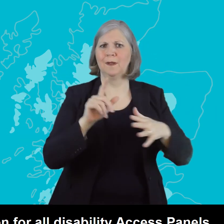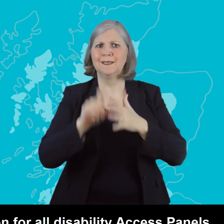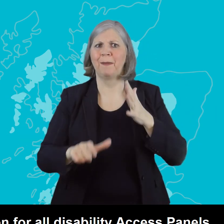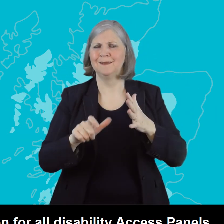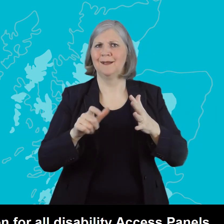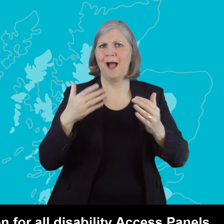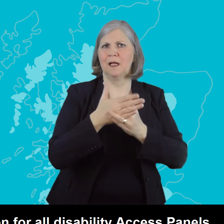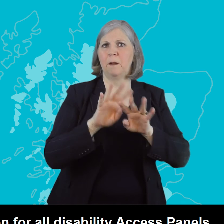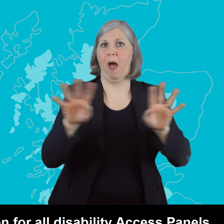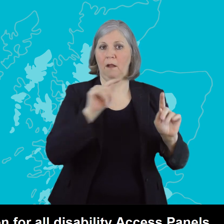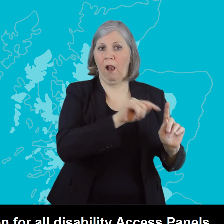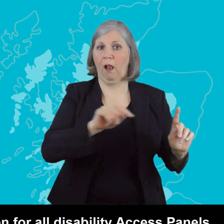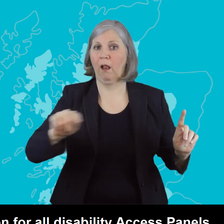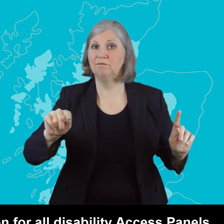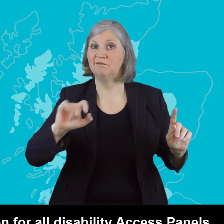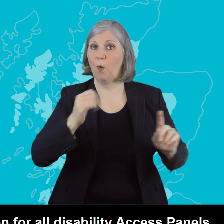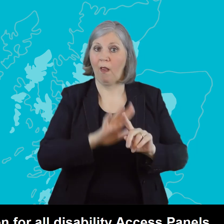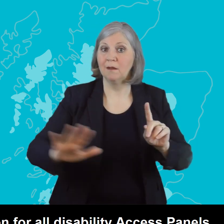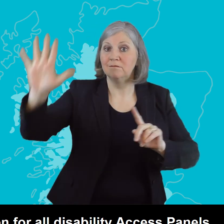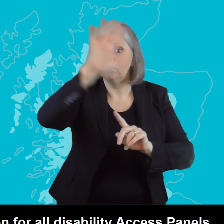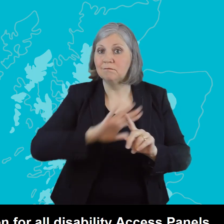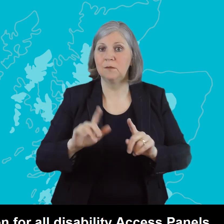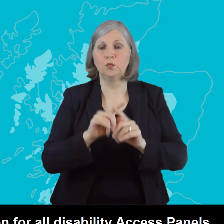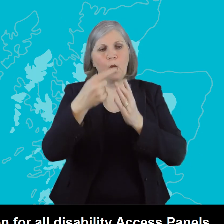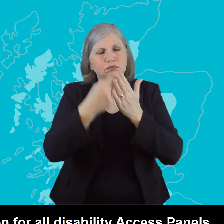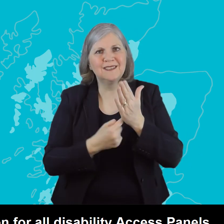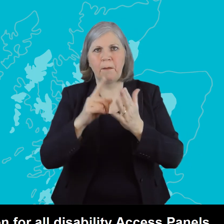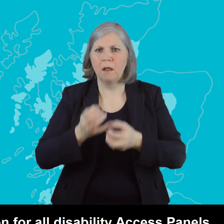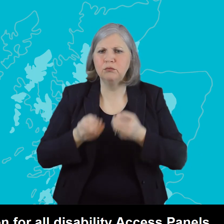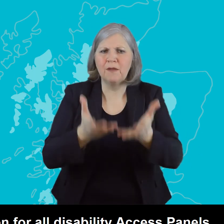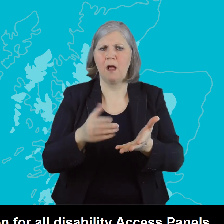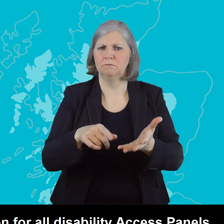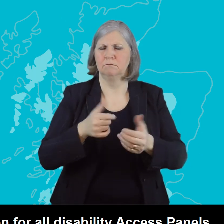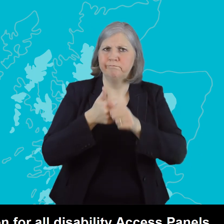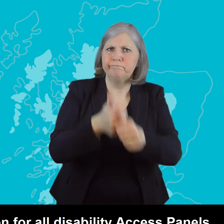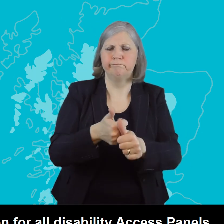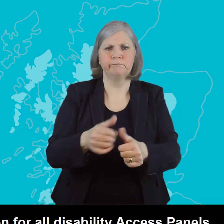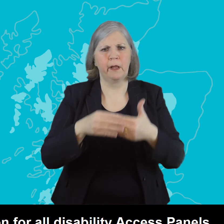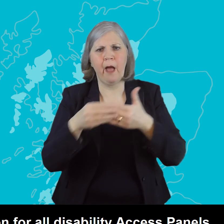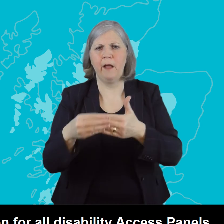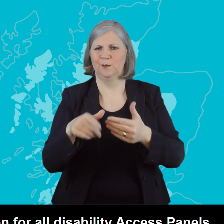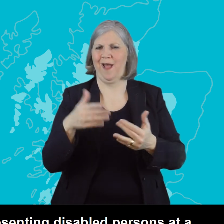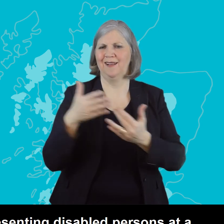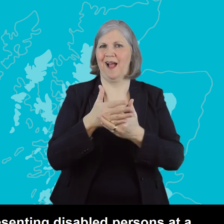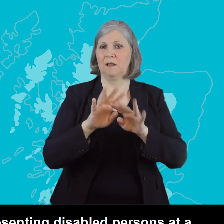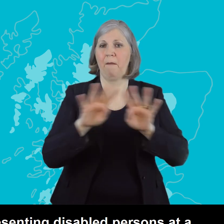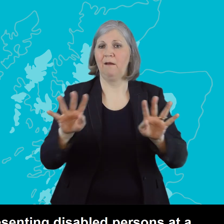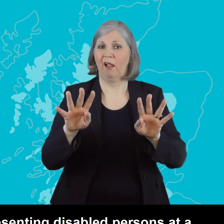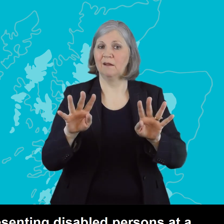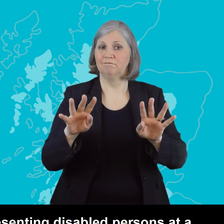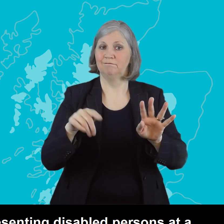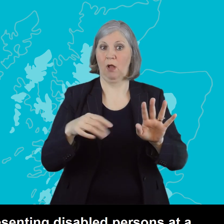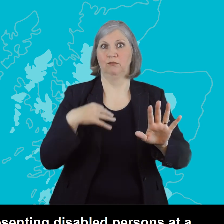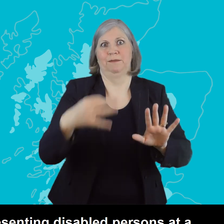We are also the umbrella organisation for all disability access panels in Scotland, and the principal provider of support and guidance to the